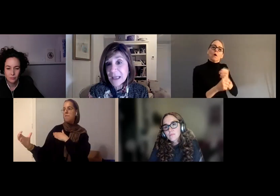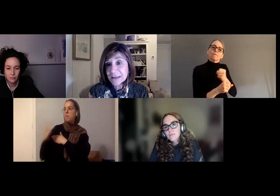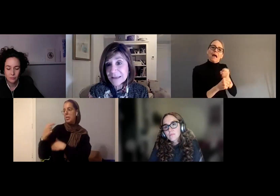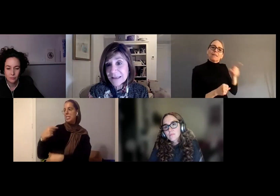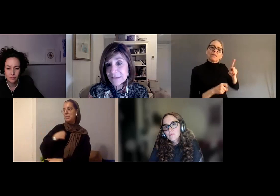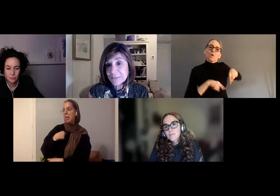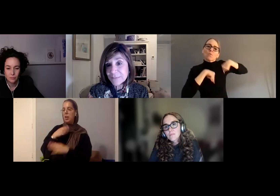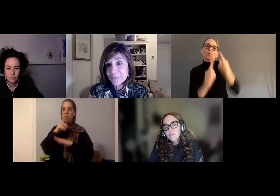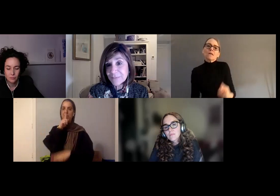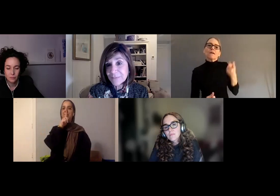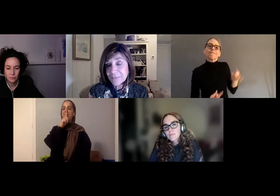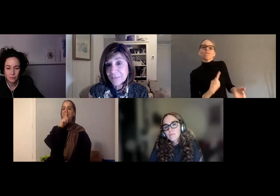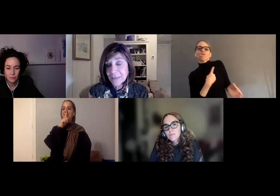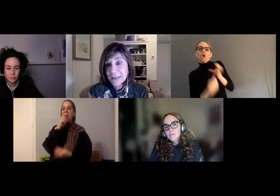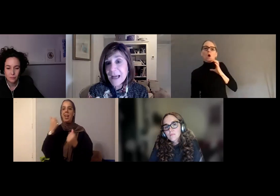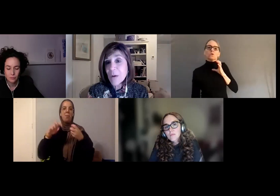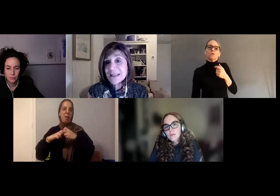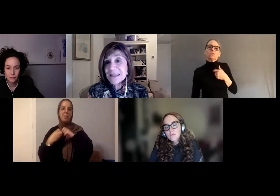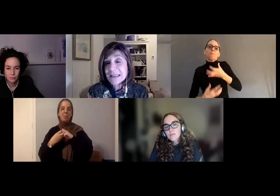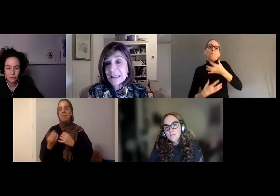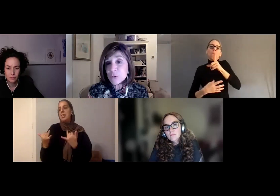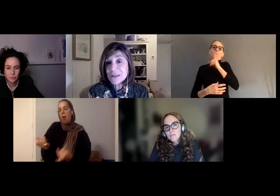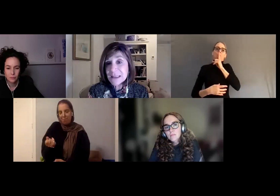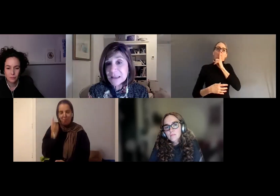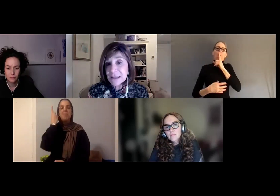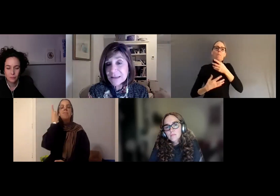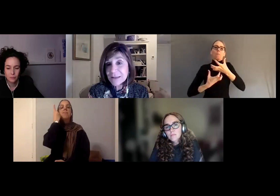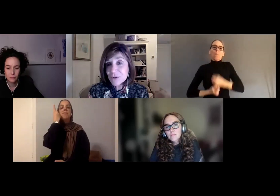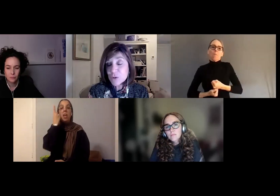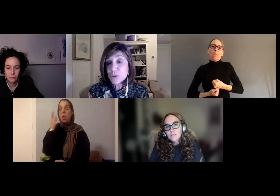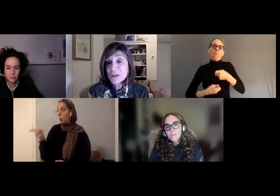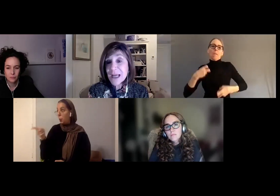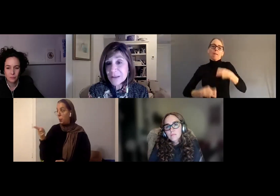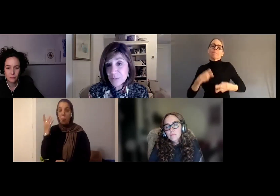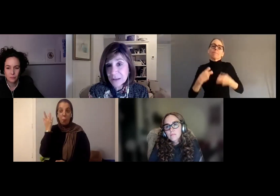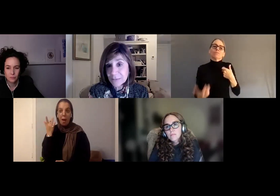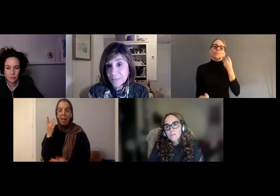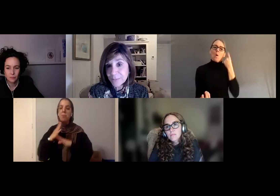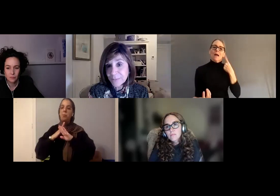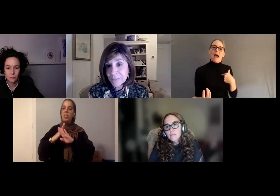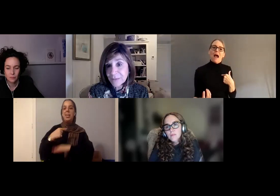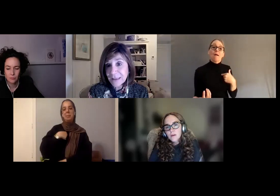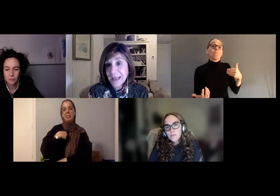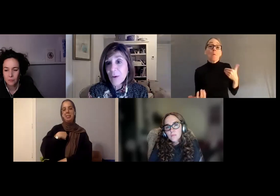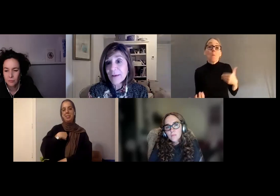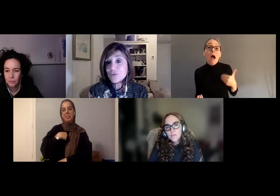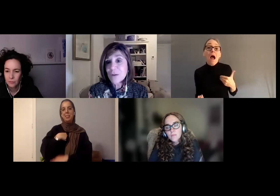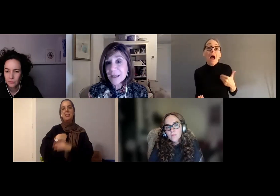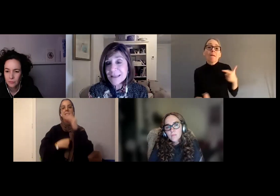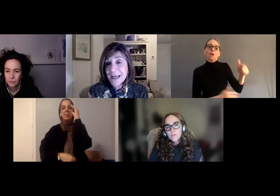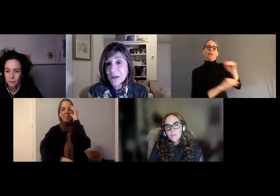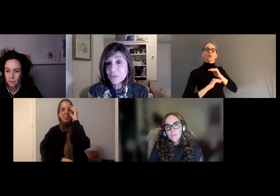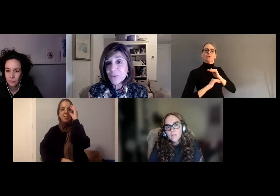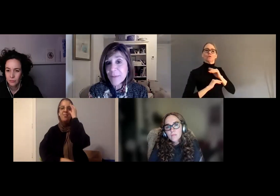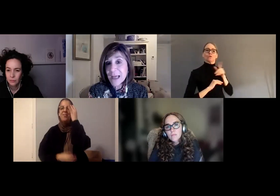this silence. Now I see you did it to protect me. Yeah. Now I've